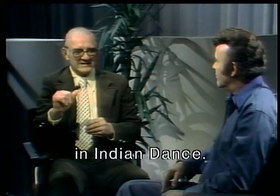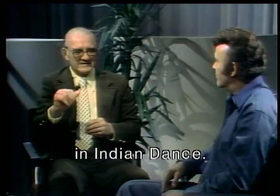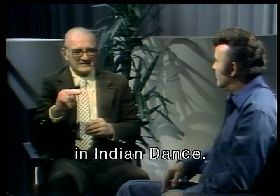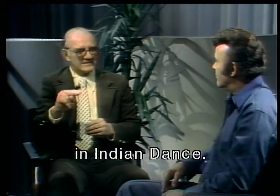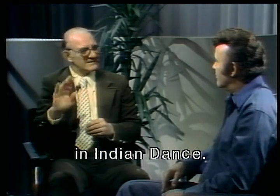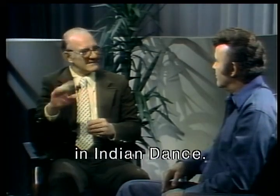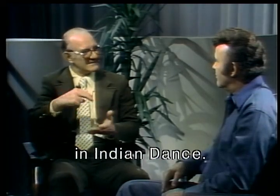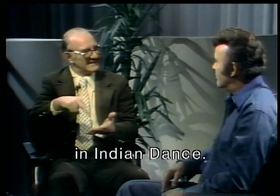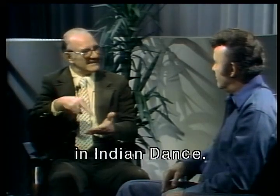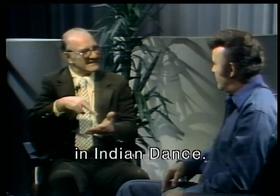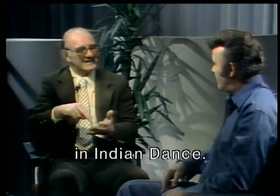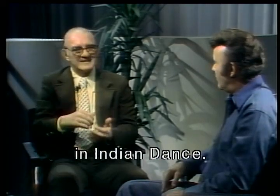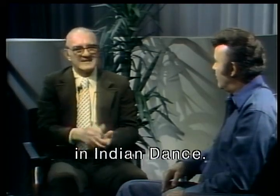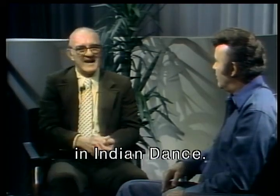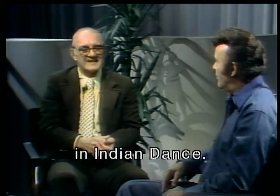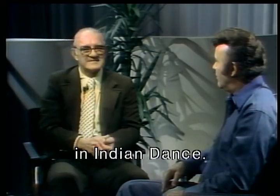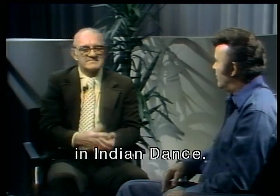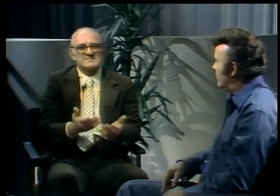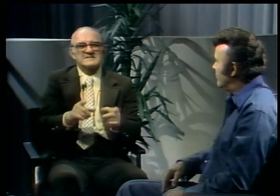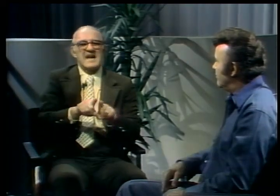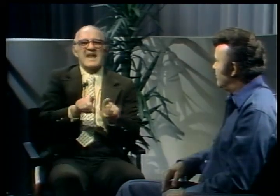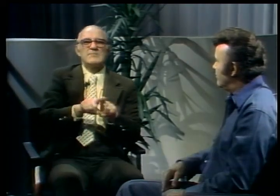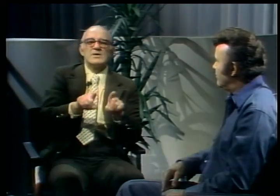Indian dance. Same,